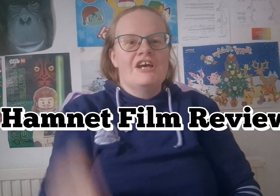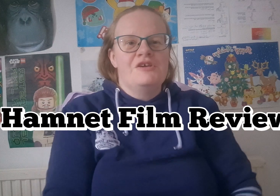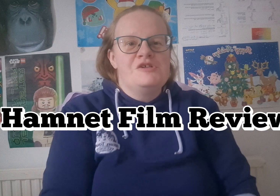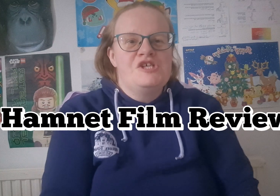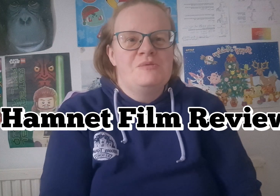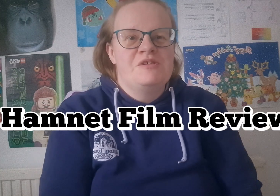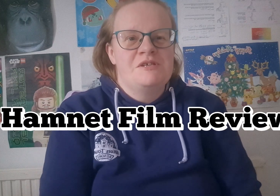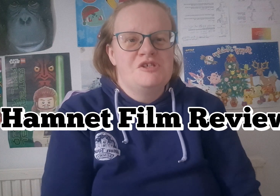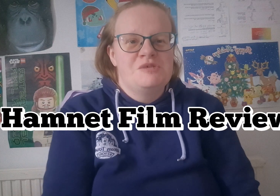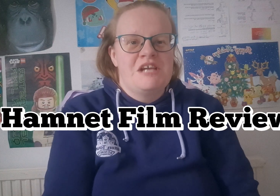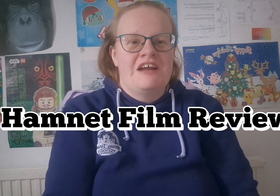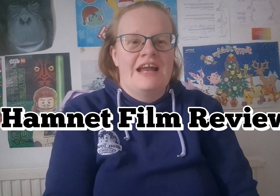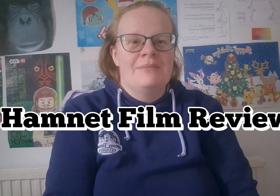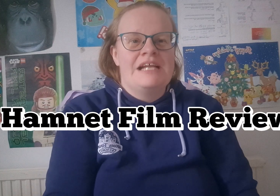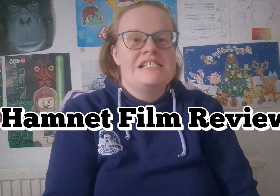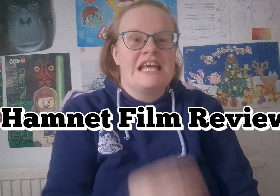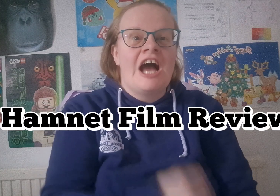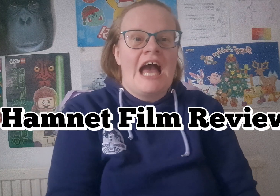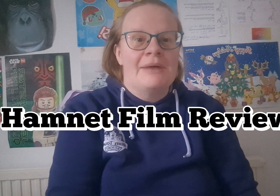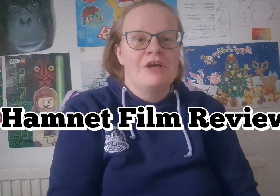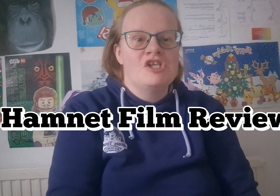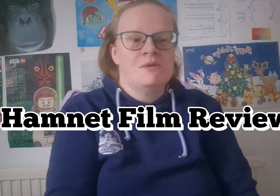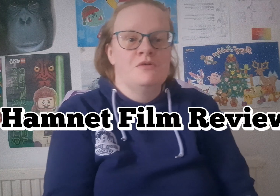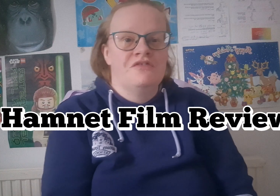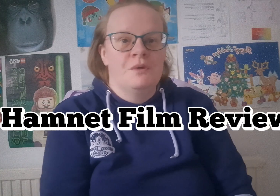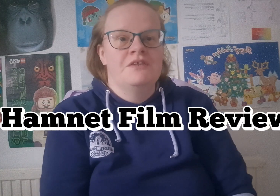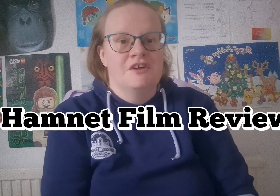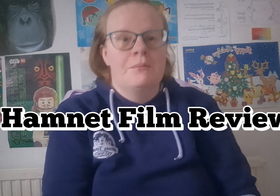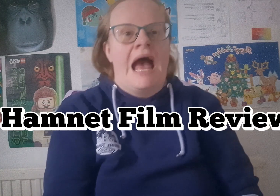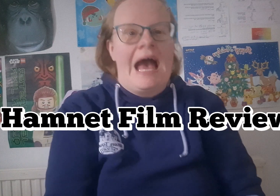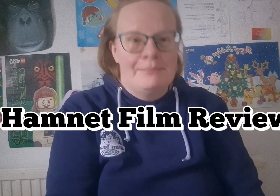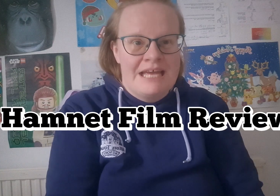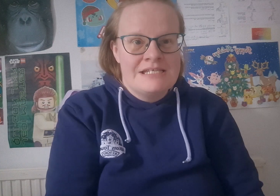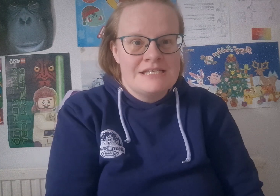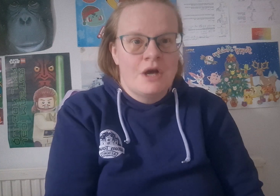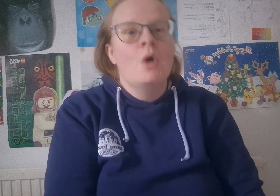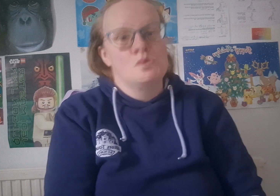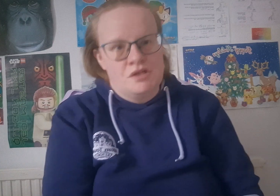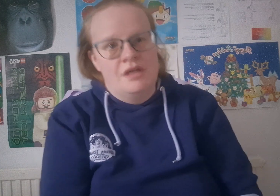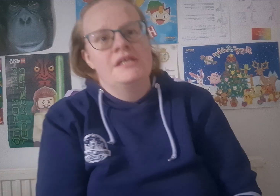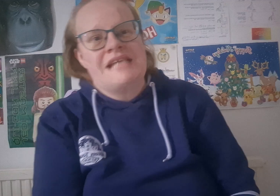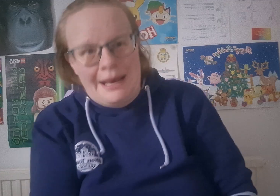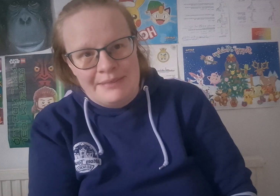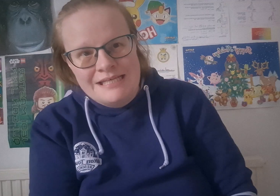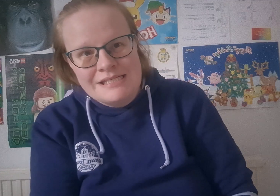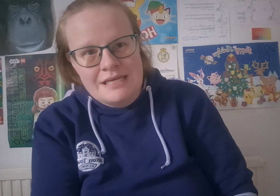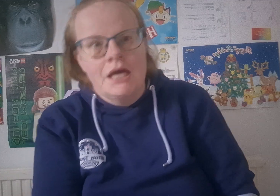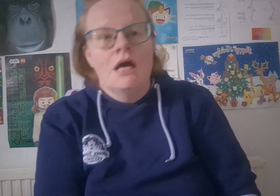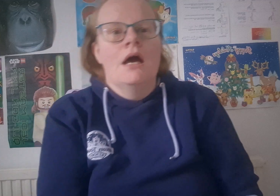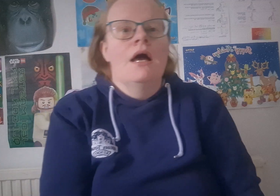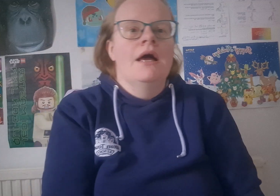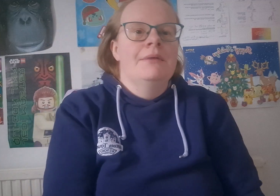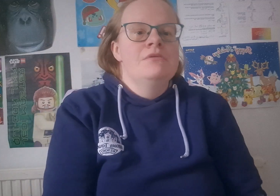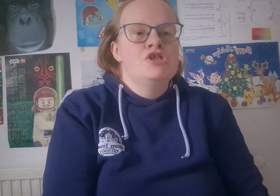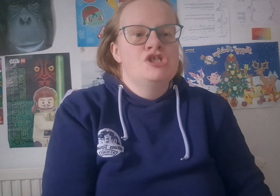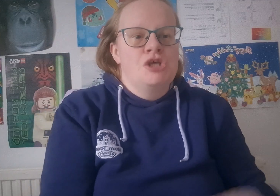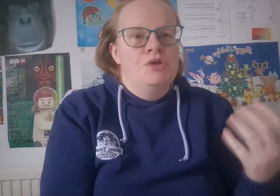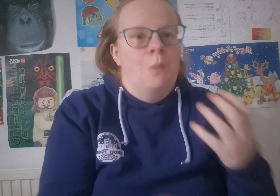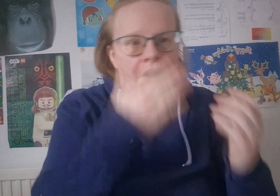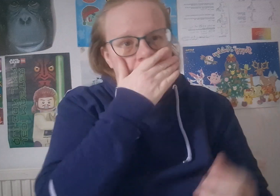Hello YouTube, welcome to my YouTube channel Annabelle, and today I am going to be reviewing the film Hamnet, also known as Hamlet. Just so you are aware,